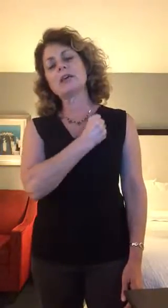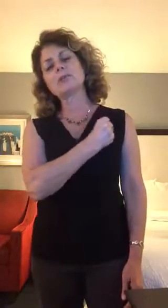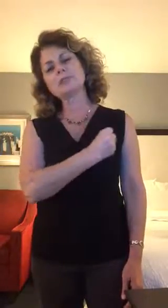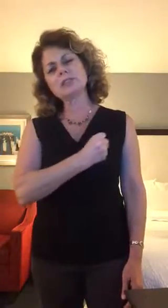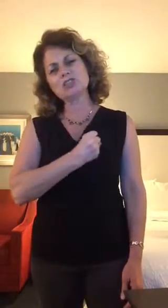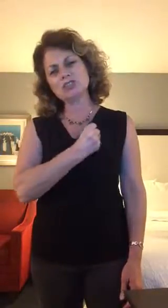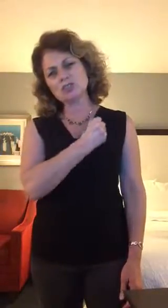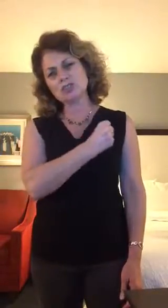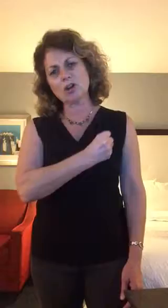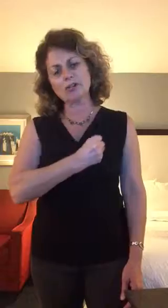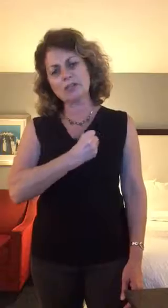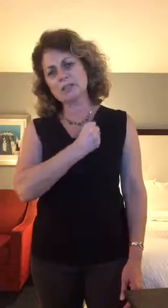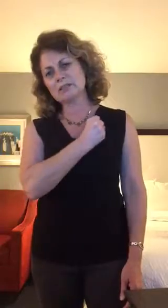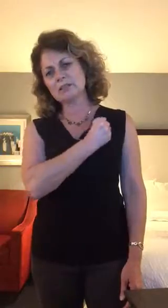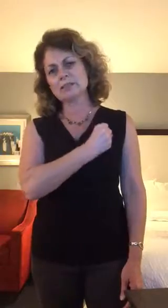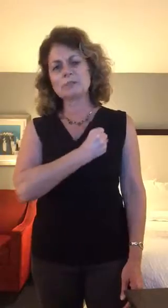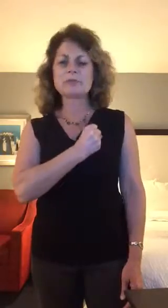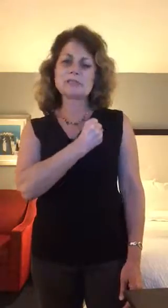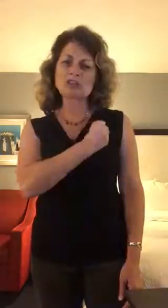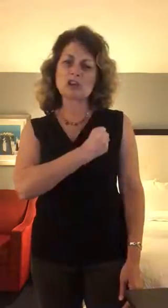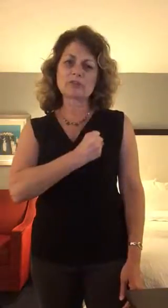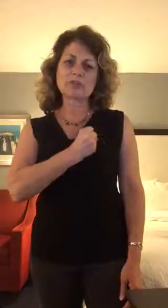manner. Sorry. Sorry.